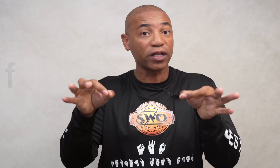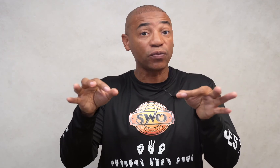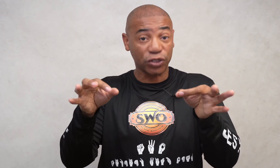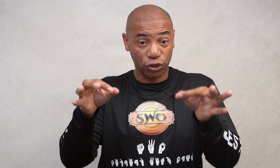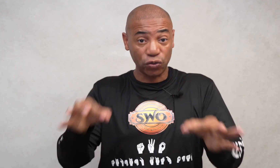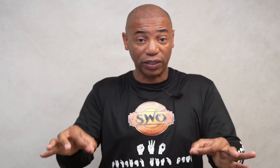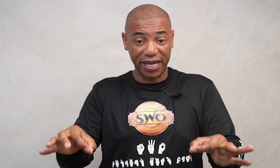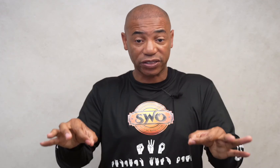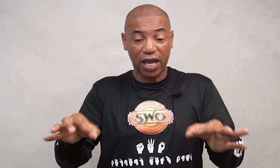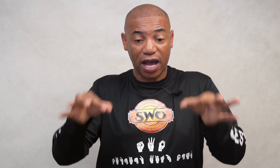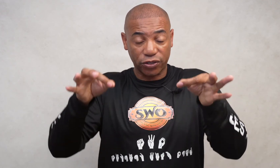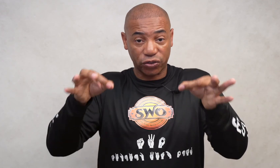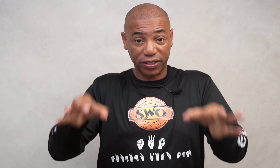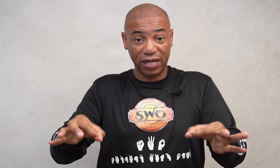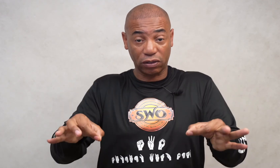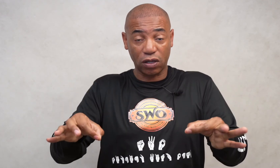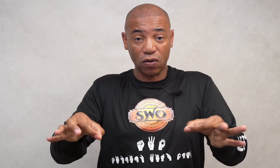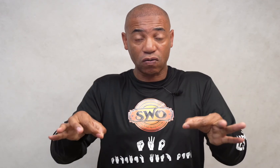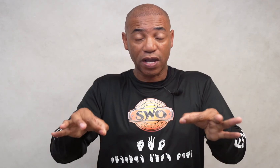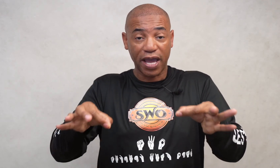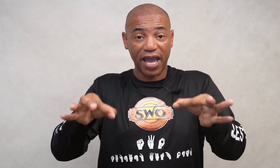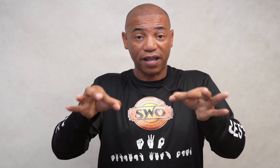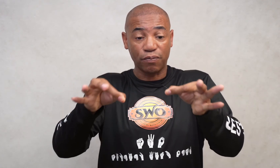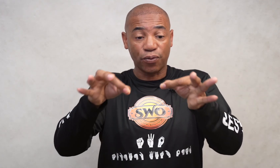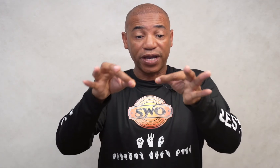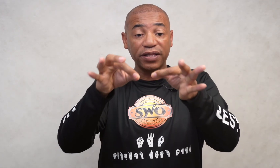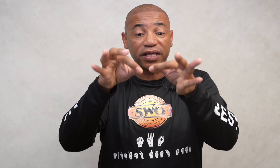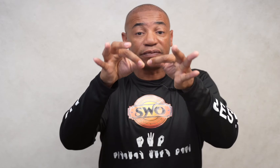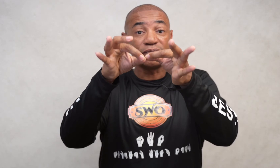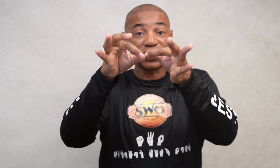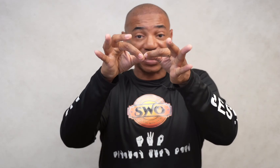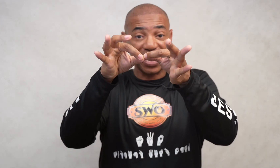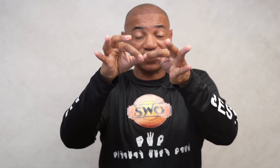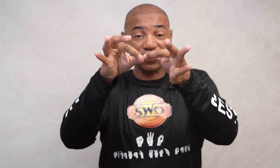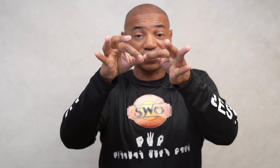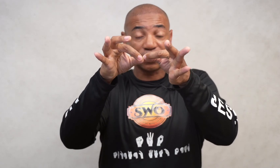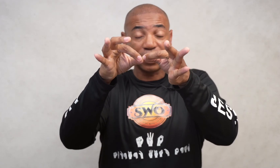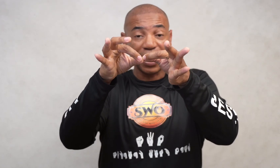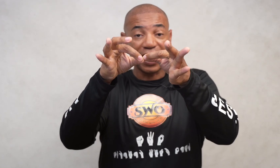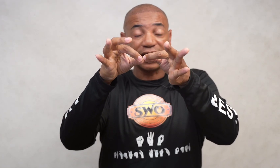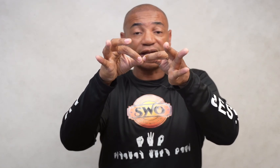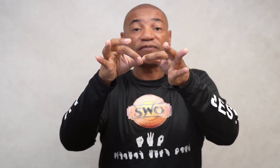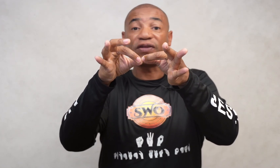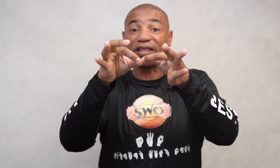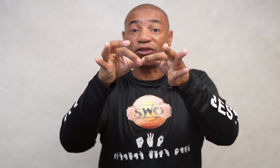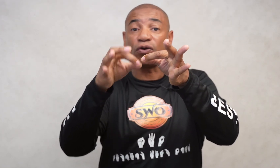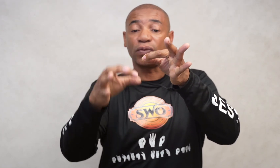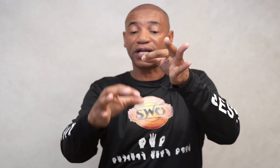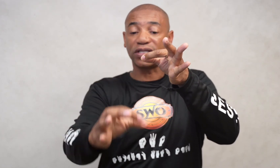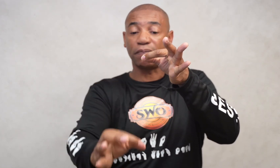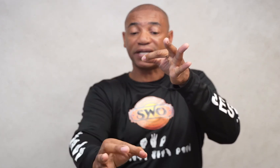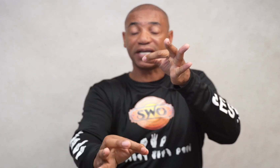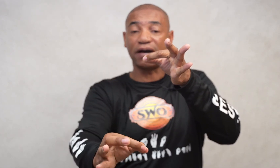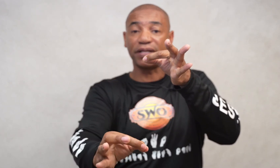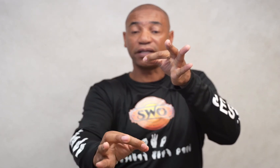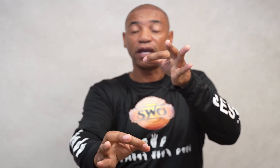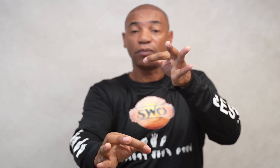with 2 legs, I'll start down low and bring them together. And then for the third one, I'll take my dominant, bring